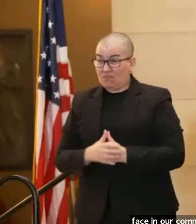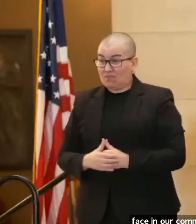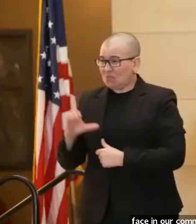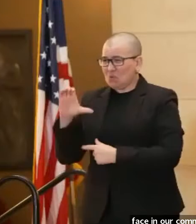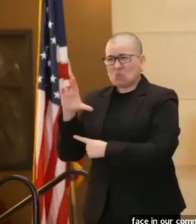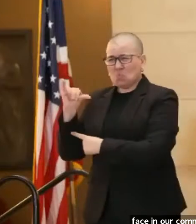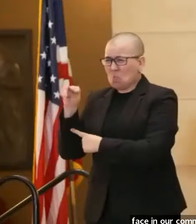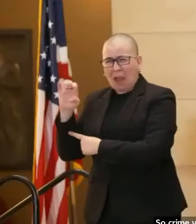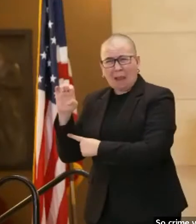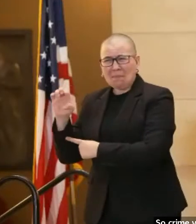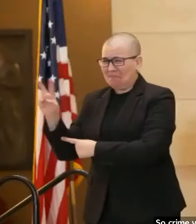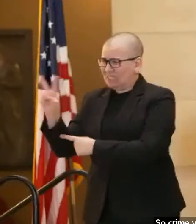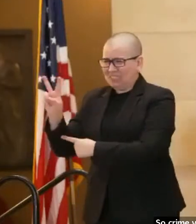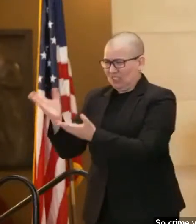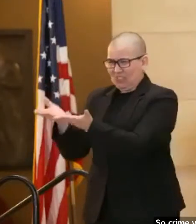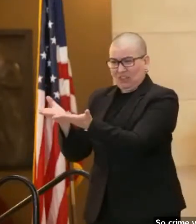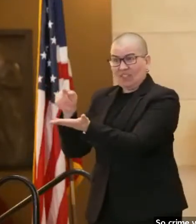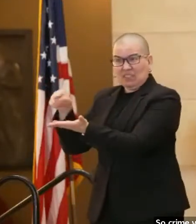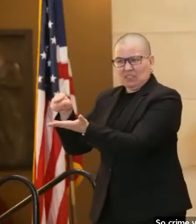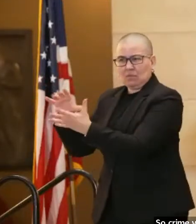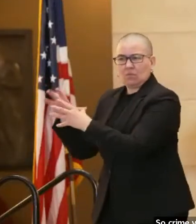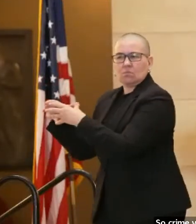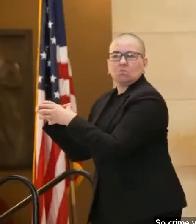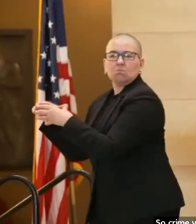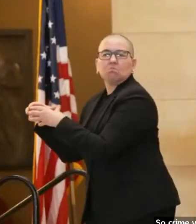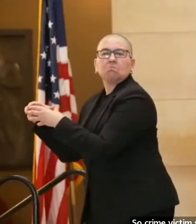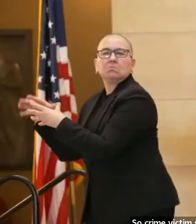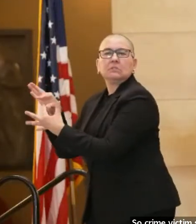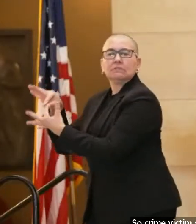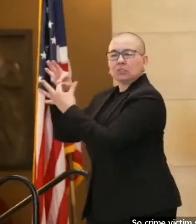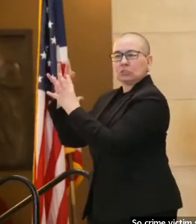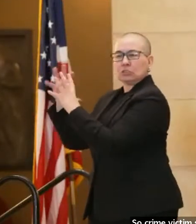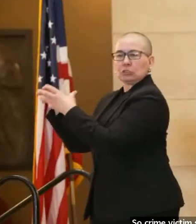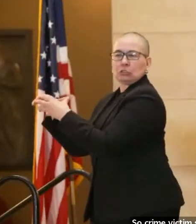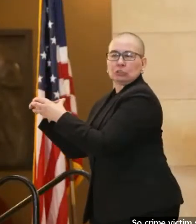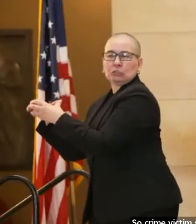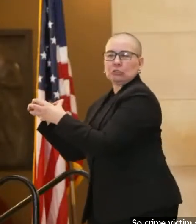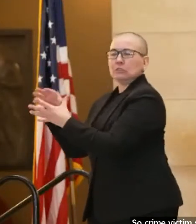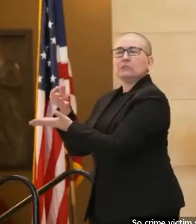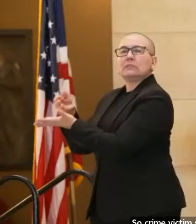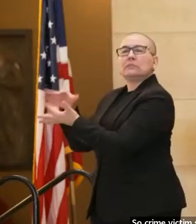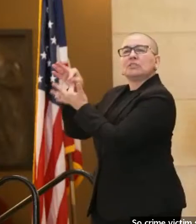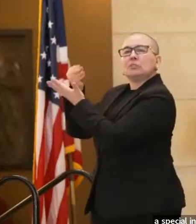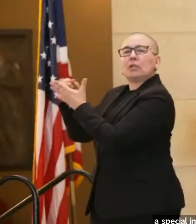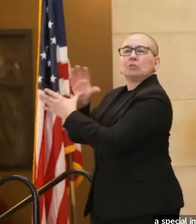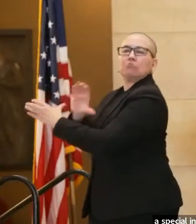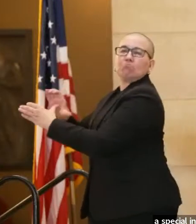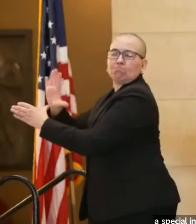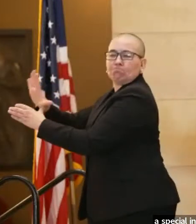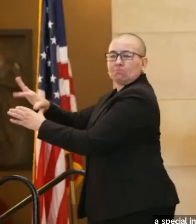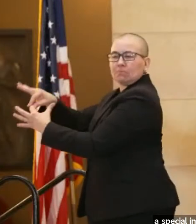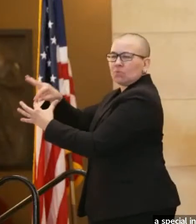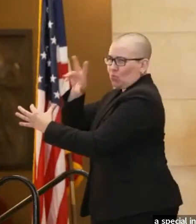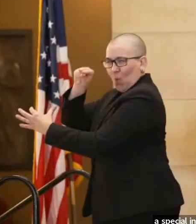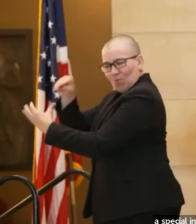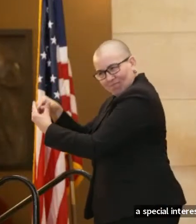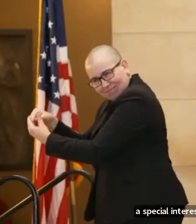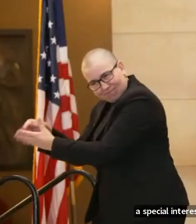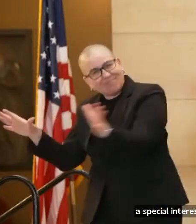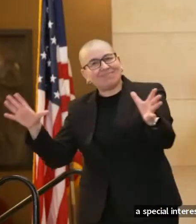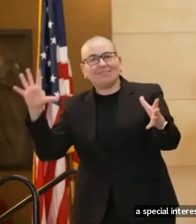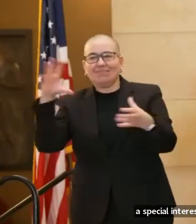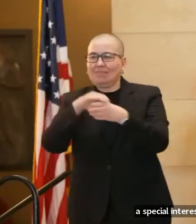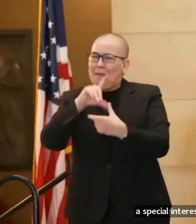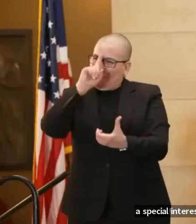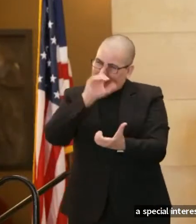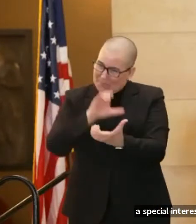siloed as a special interest group or issue. And I stand firmly on this. So please believe me when I say that